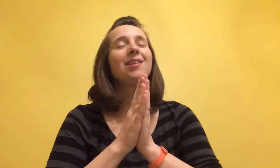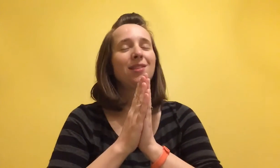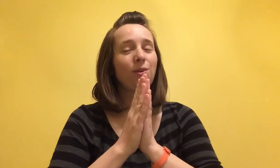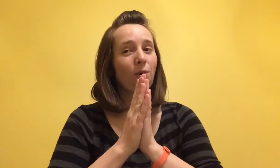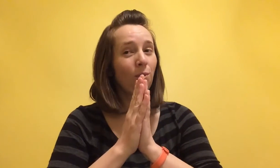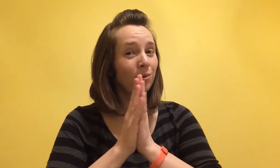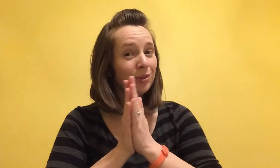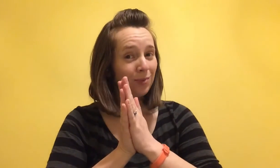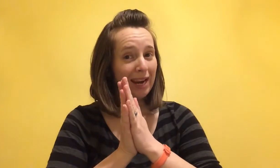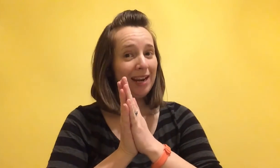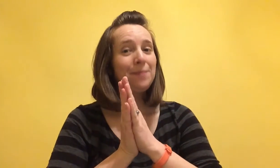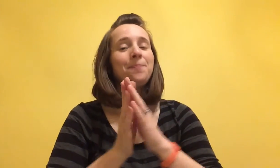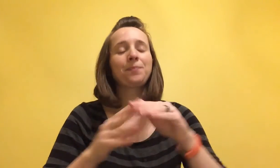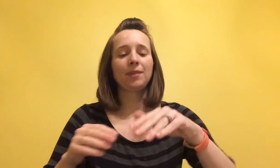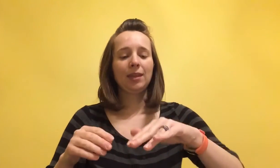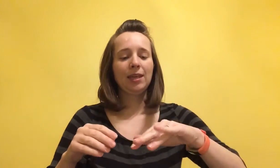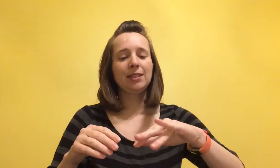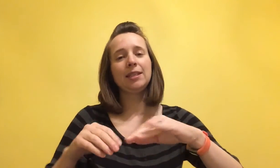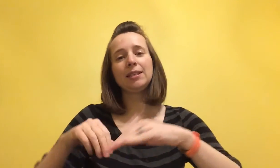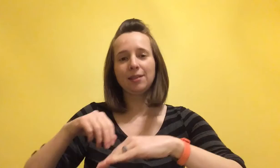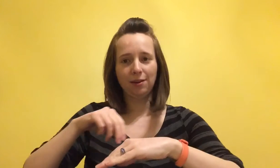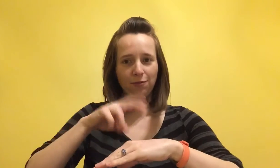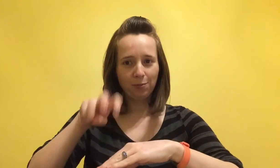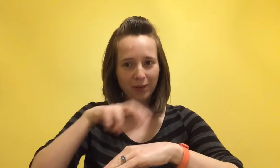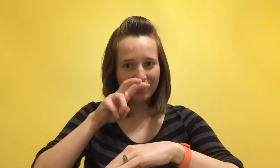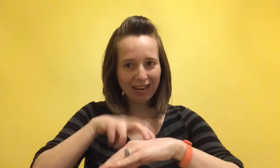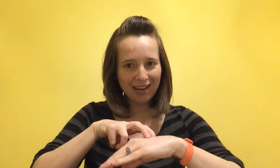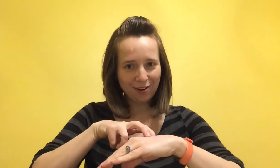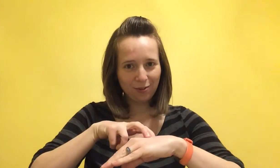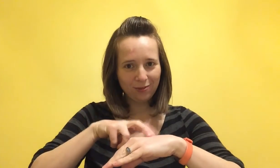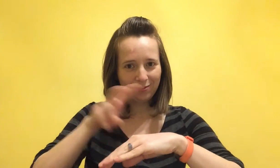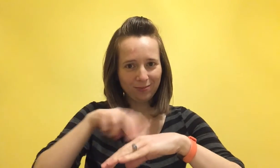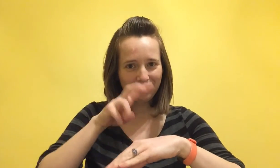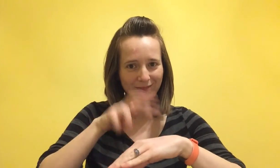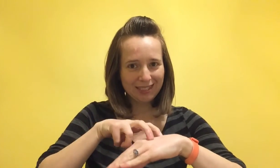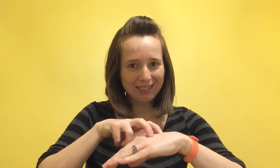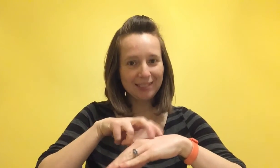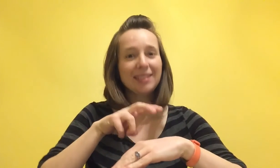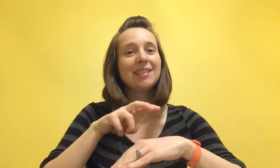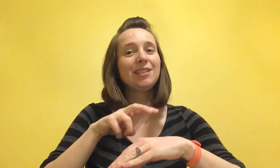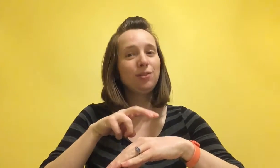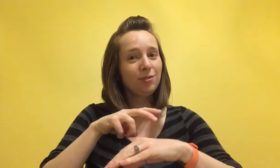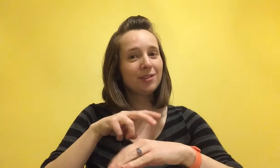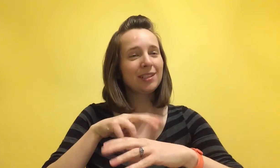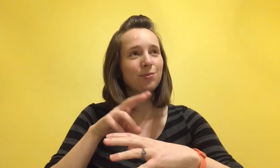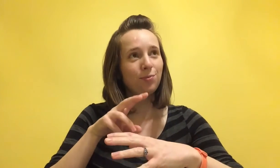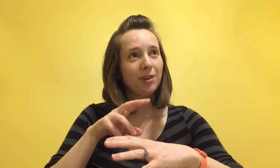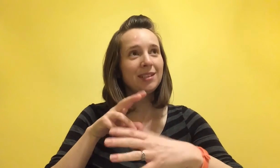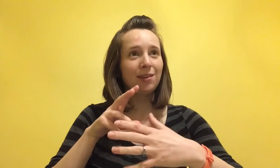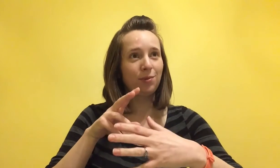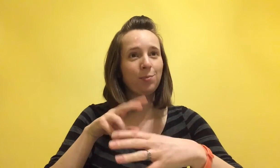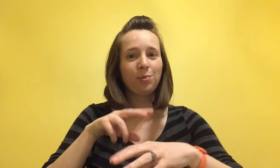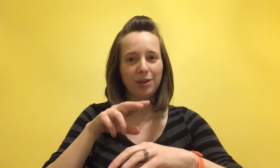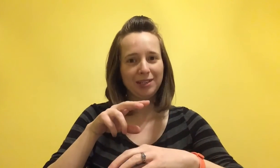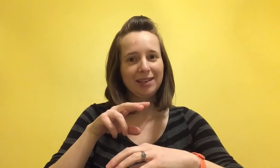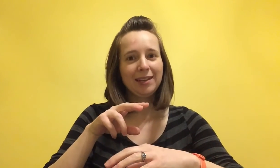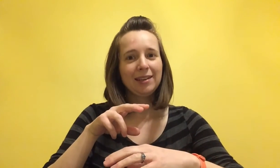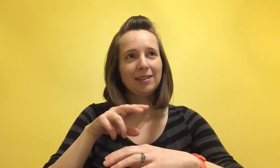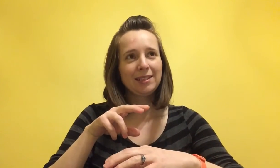The old way is the sign for potato. This was at one point the sign